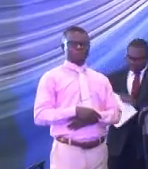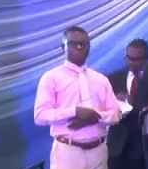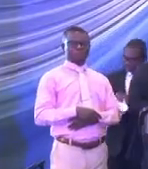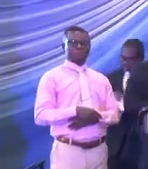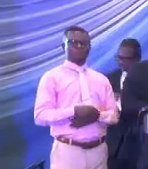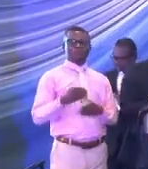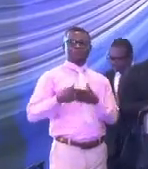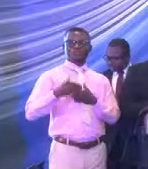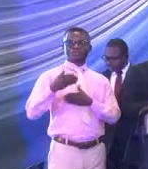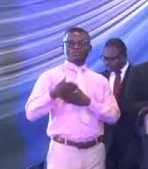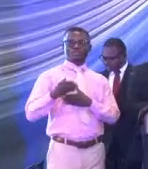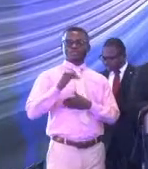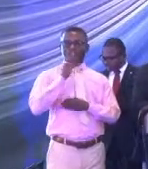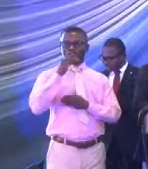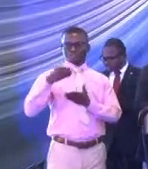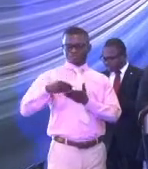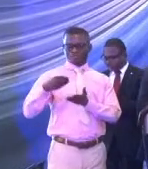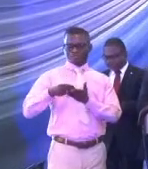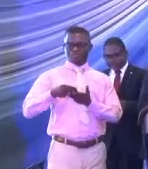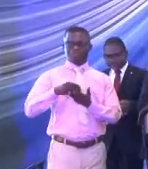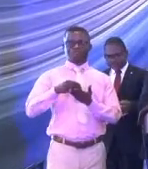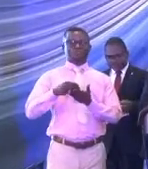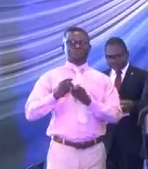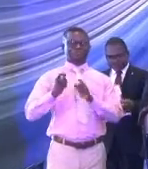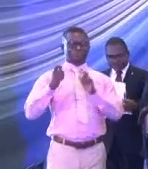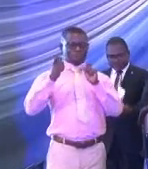The next is the cash prize.